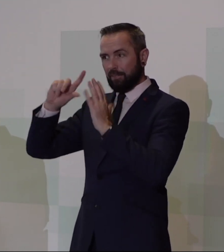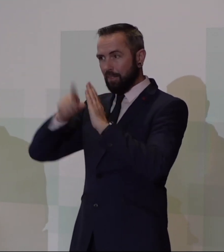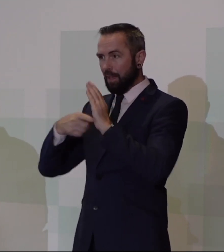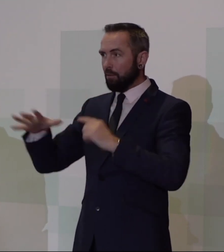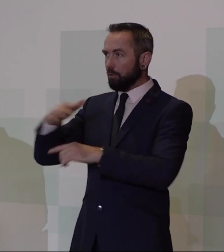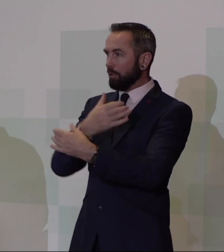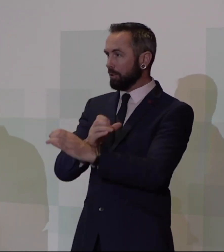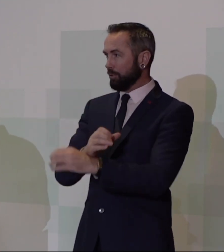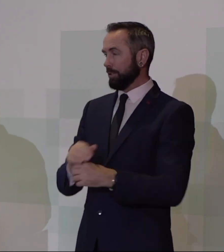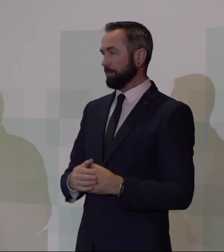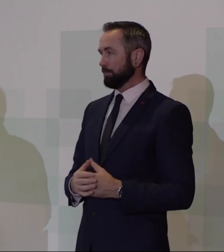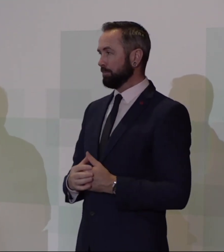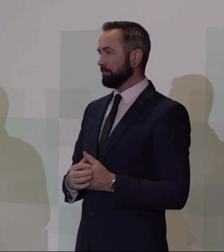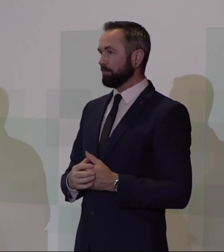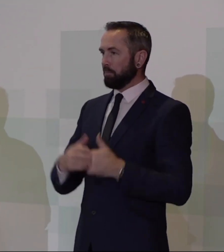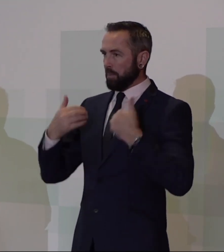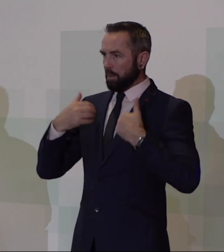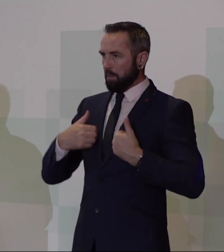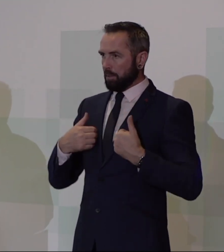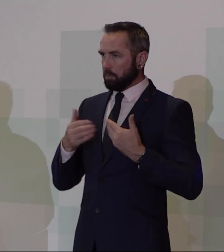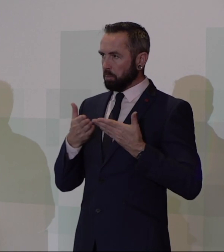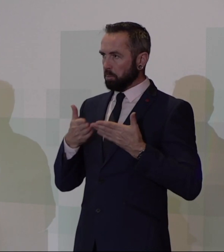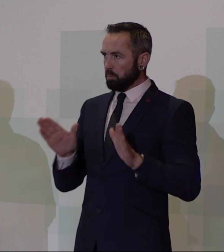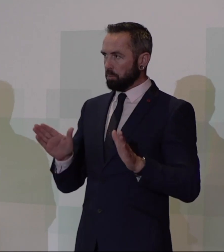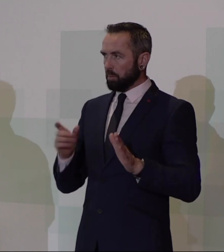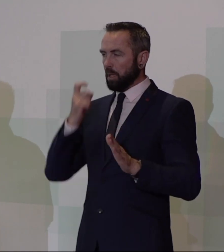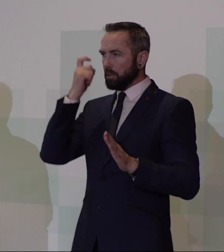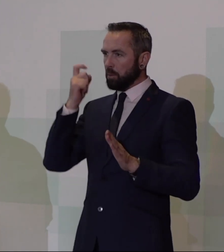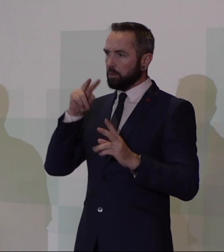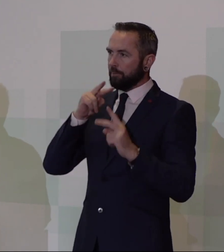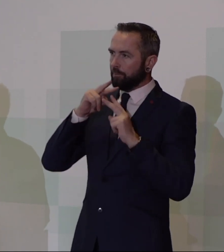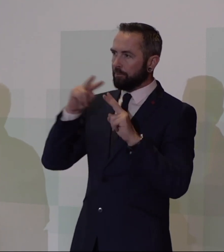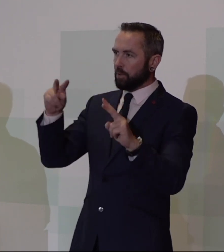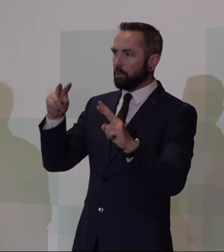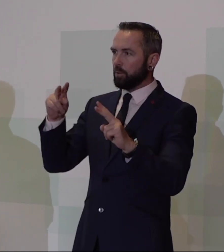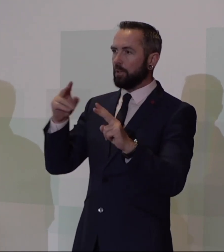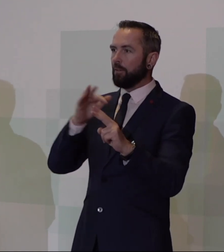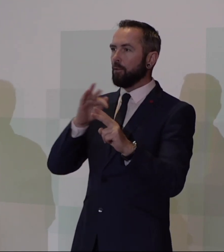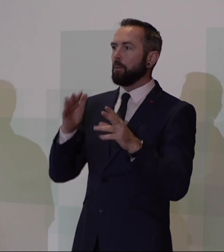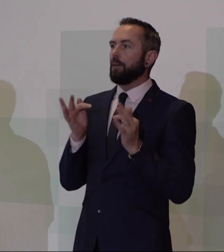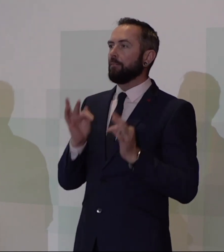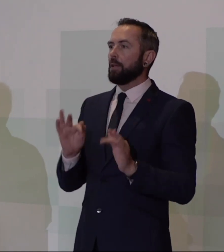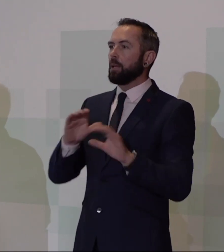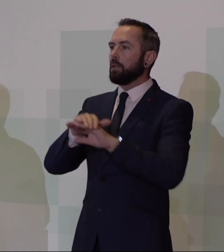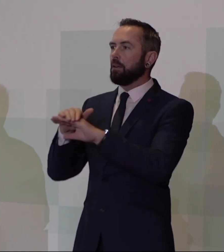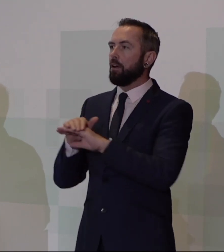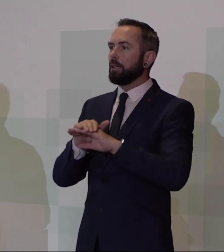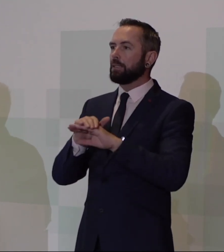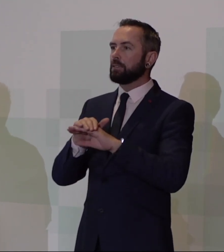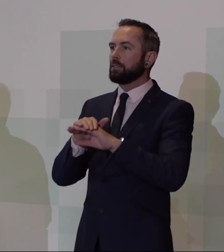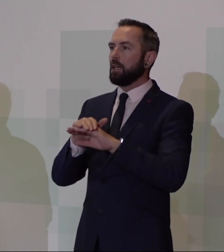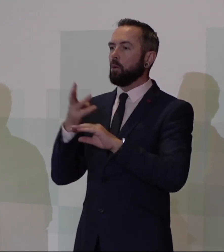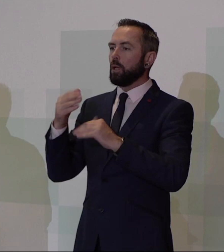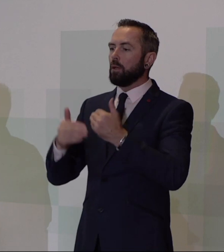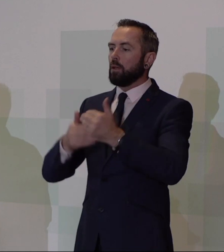across the country. Men generally, I suppose, are viewed in nursing from my female colleagues as seeing going into leadership